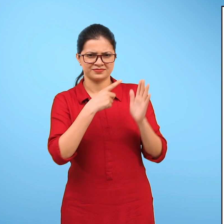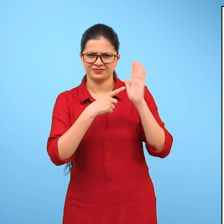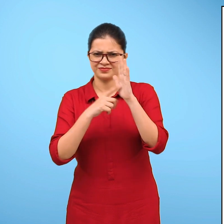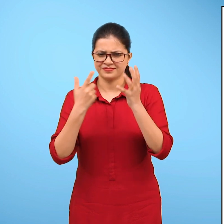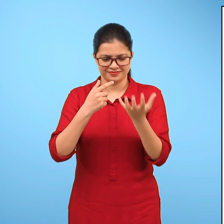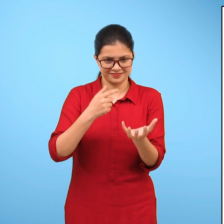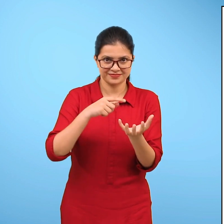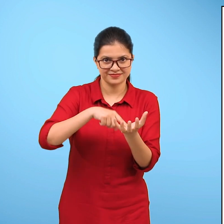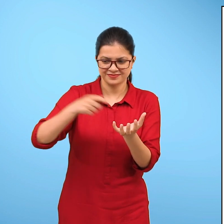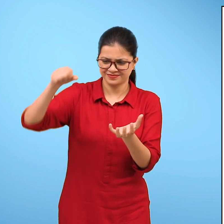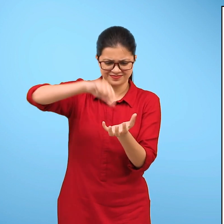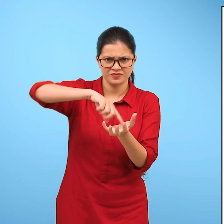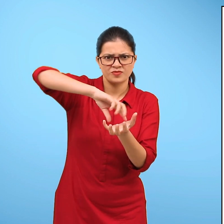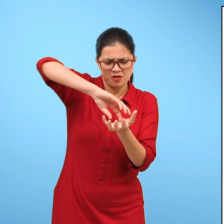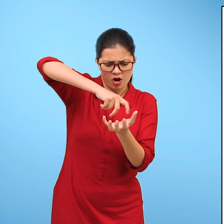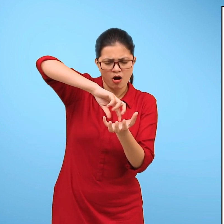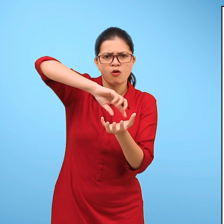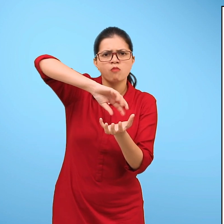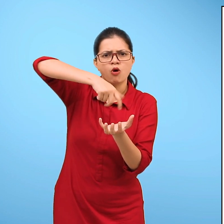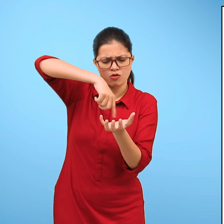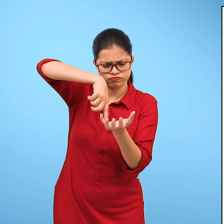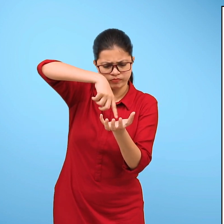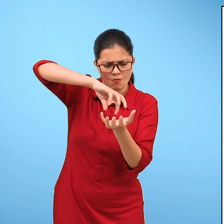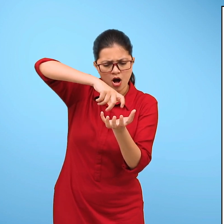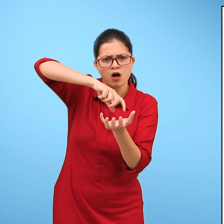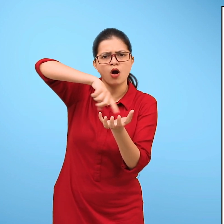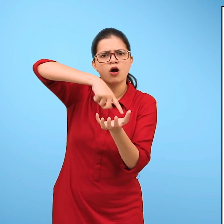Figure 8.2 shows making a ball and socket joint.